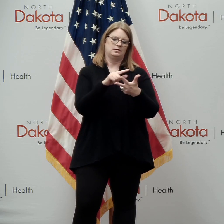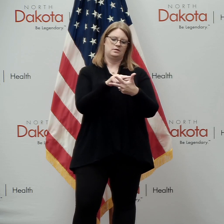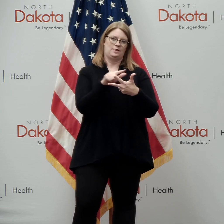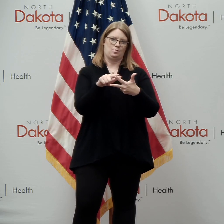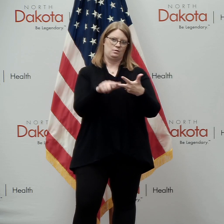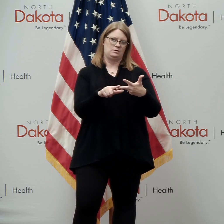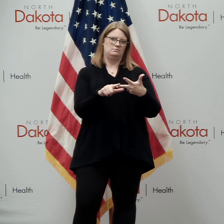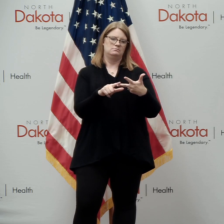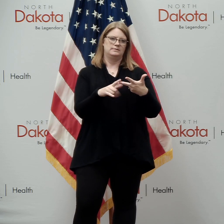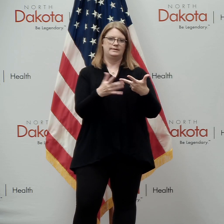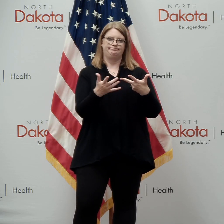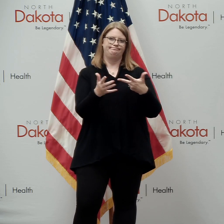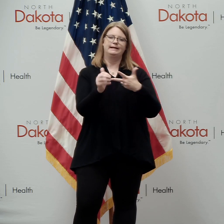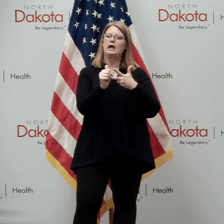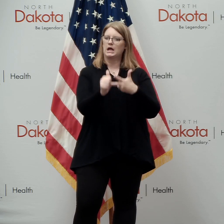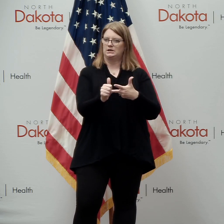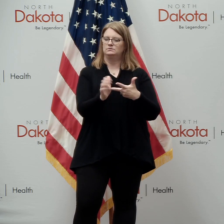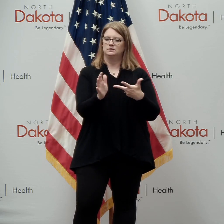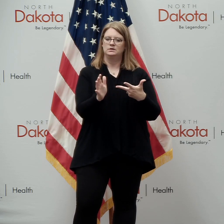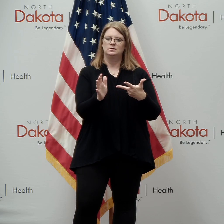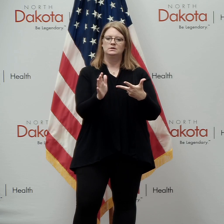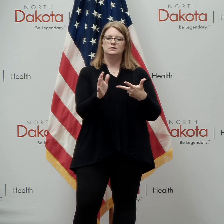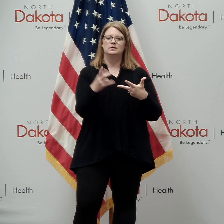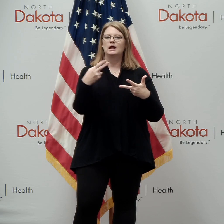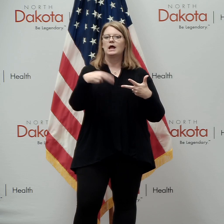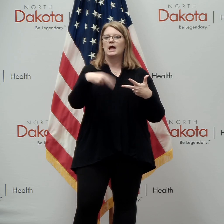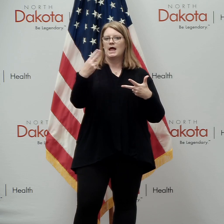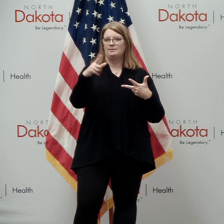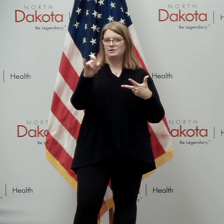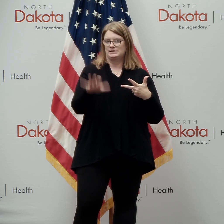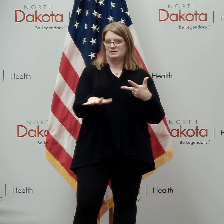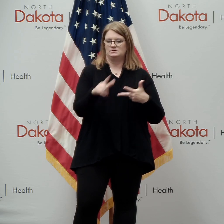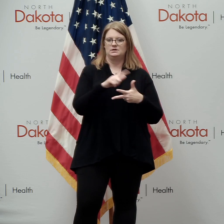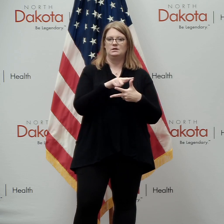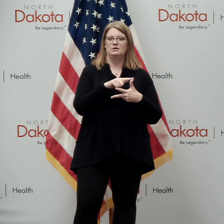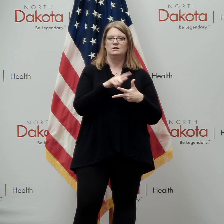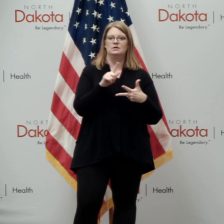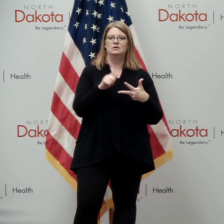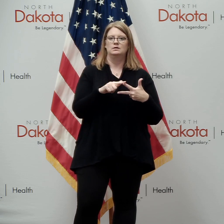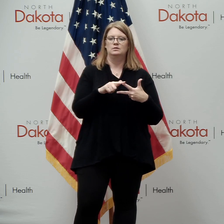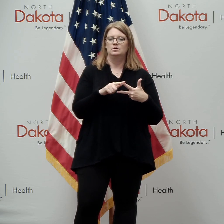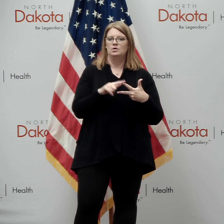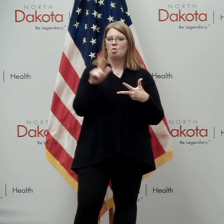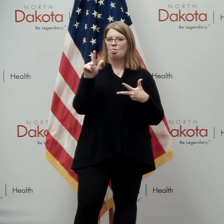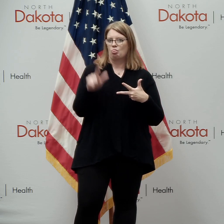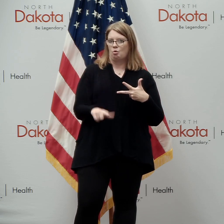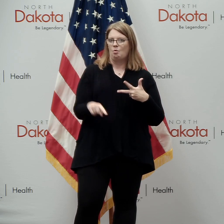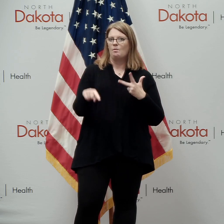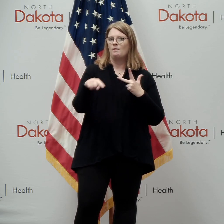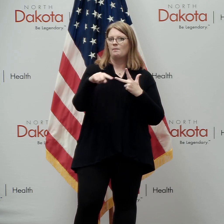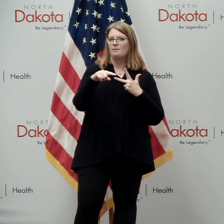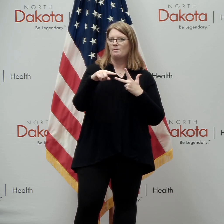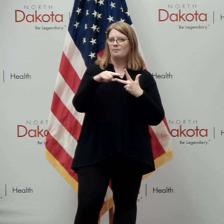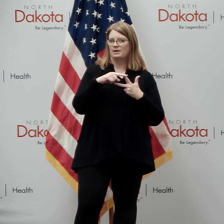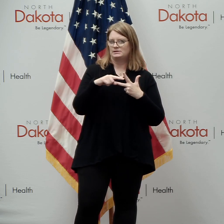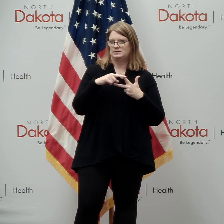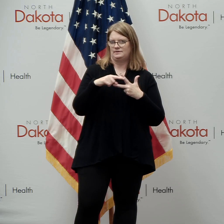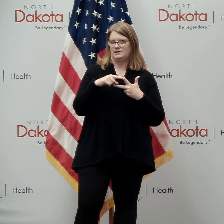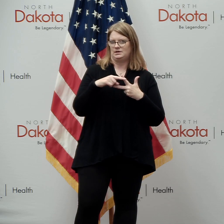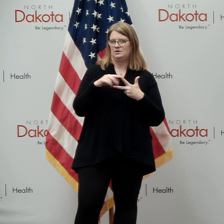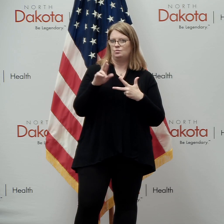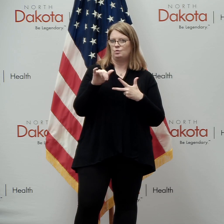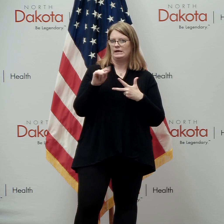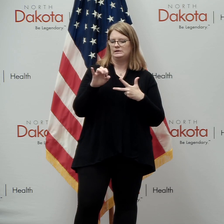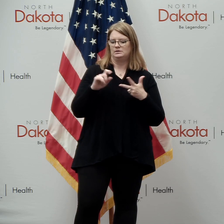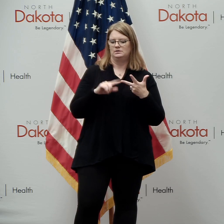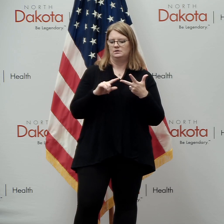principles that and sort of guiding metrics, and one of those was high amount of testing. One of those was low positivity rate,